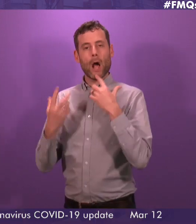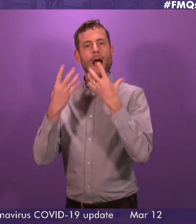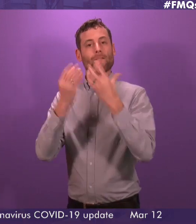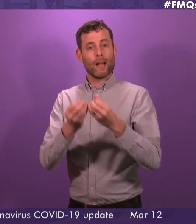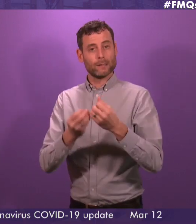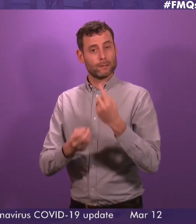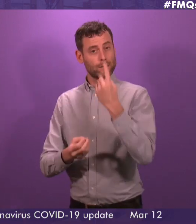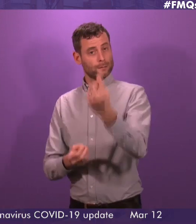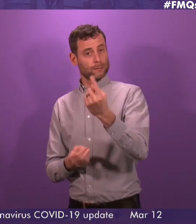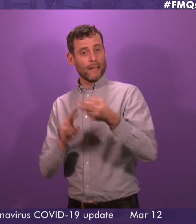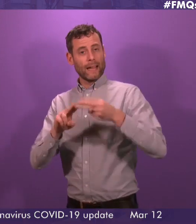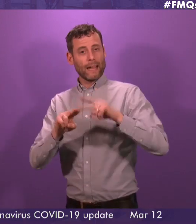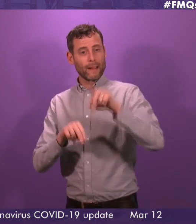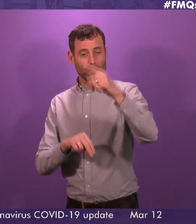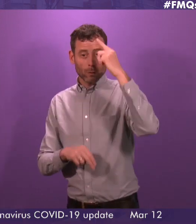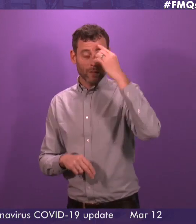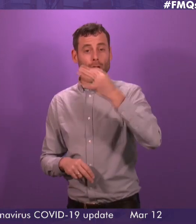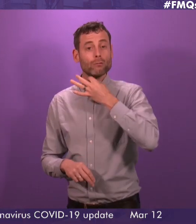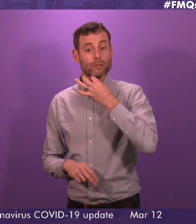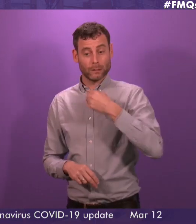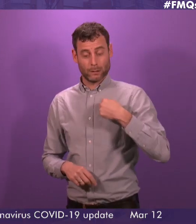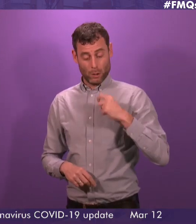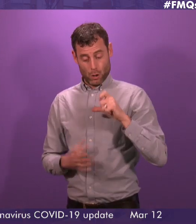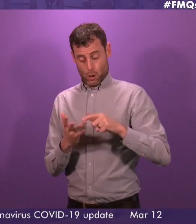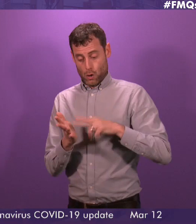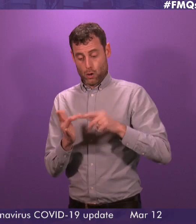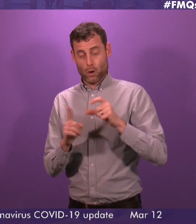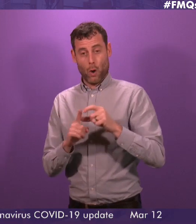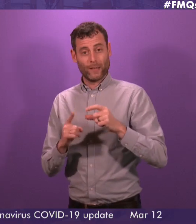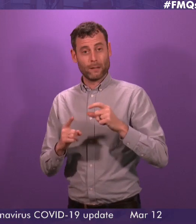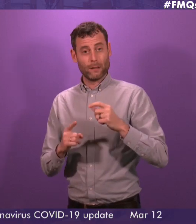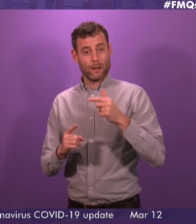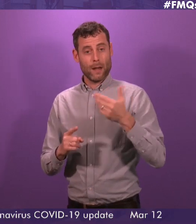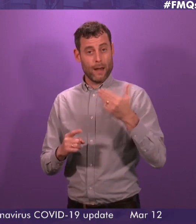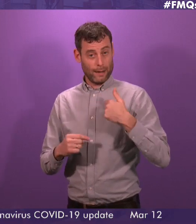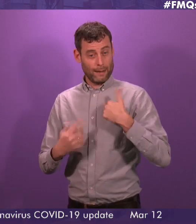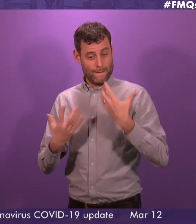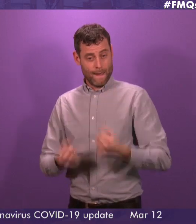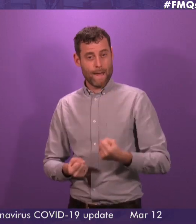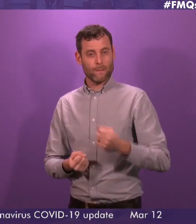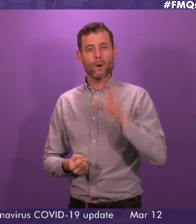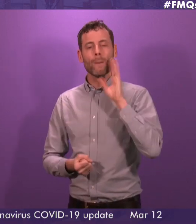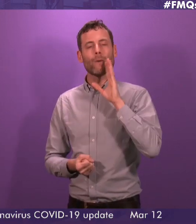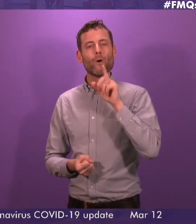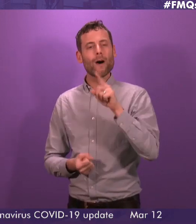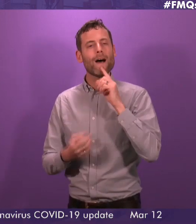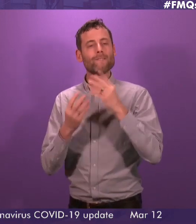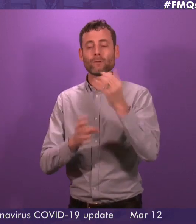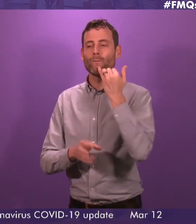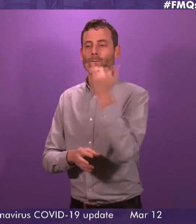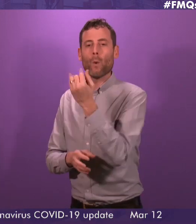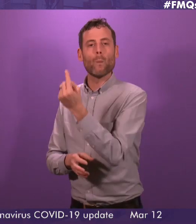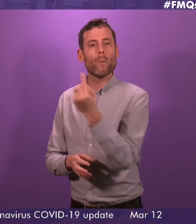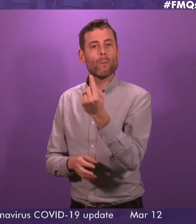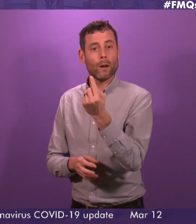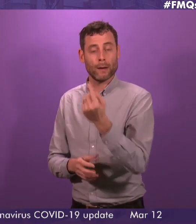COVID-19, the previous advice was to phone 111, seek help with a view to being tested, moving to a position where you now should stay at home and only